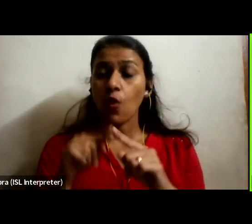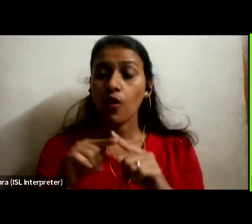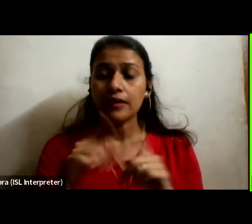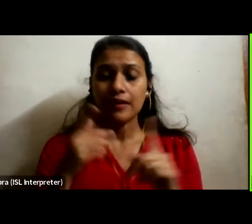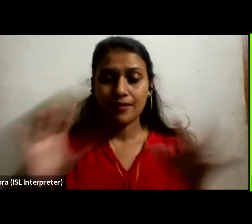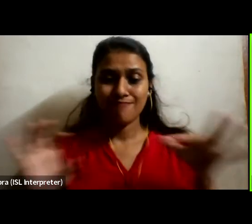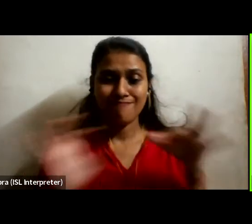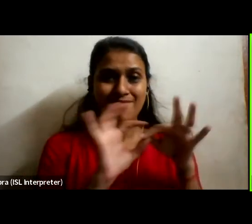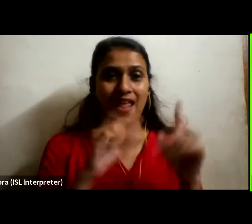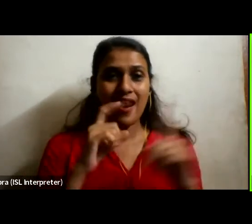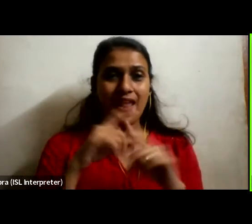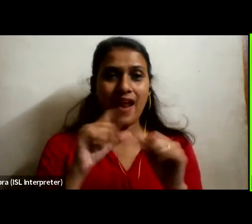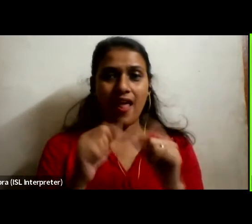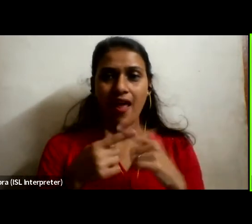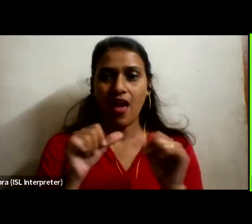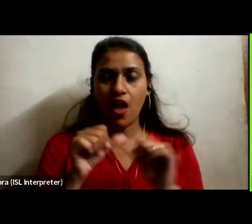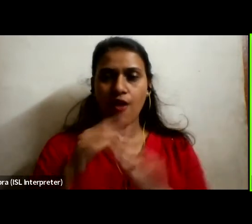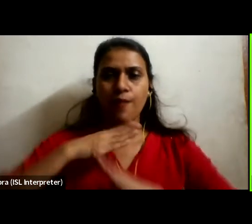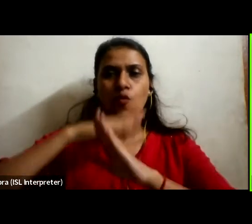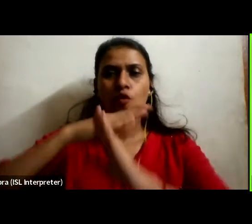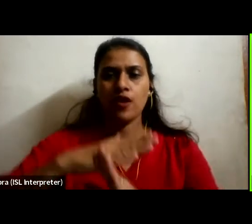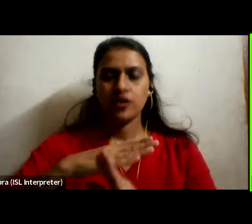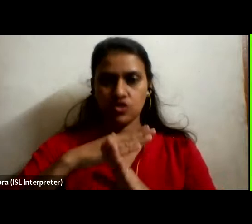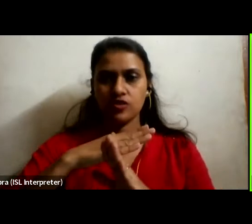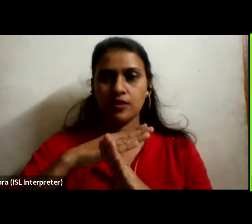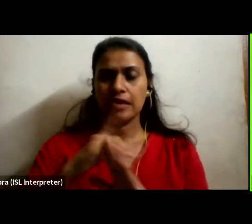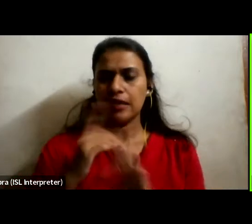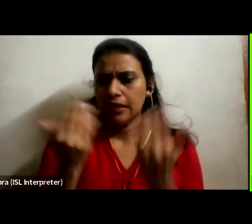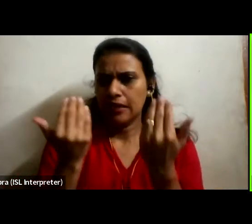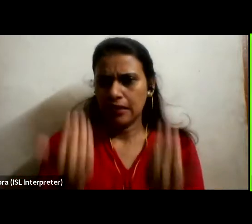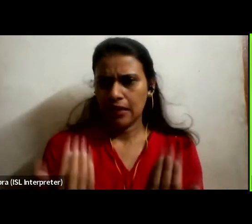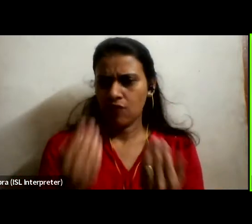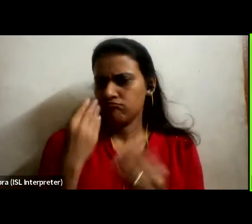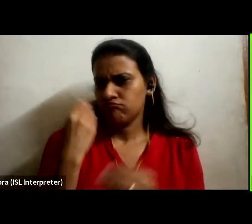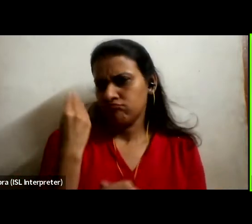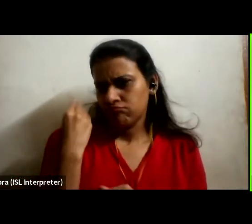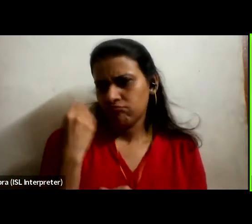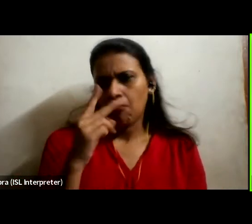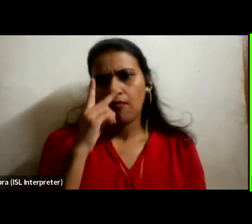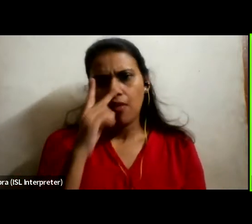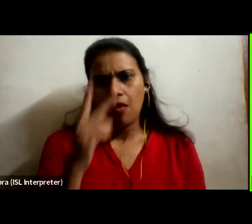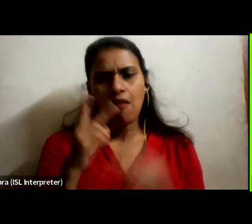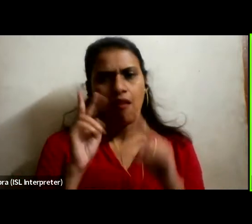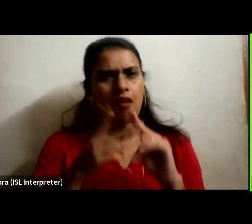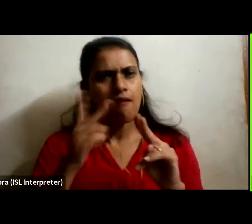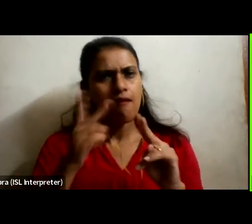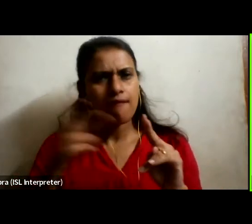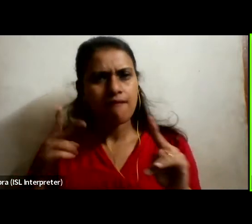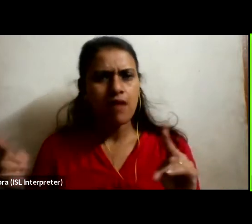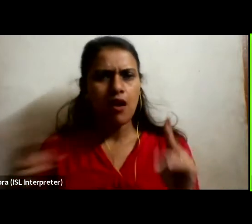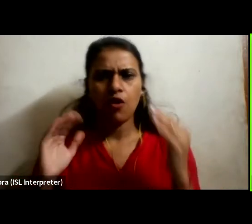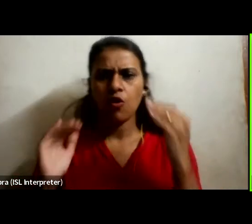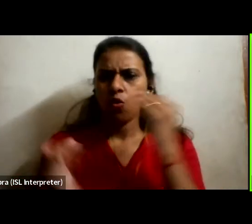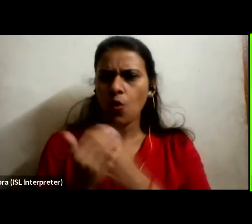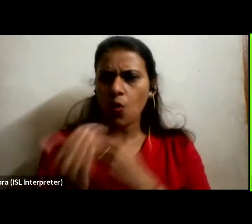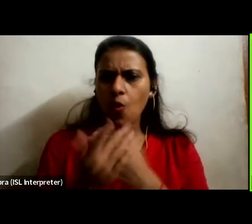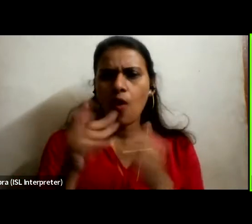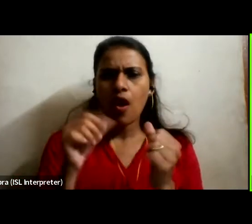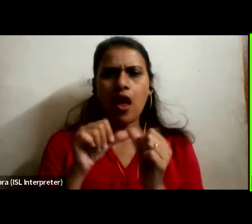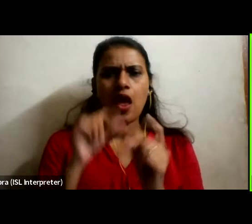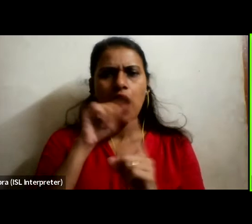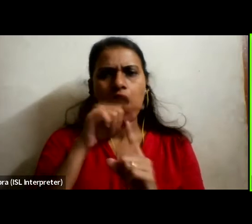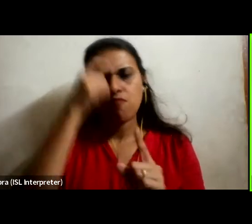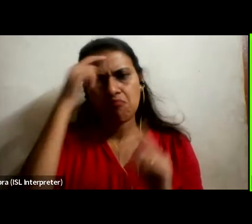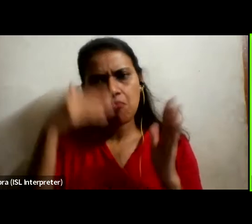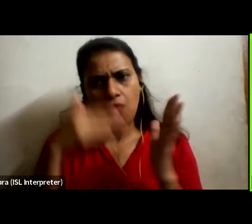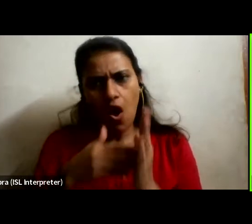view. We chose data protection because currently, in recent years, we are seeing a lot of AI issues being